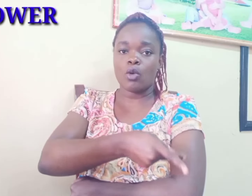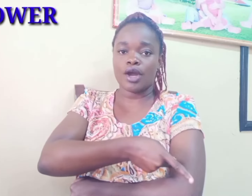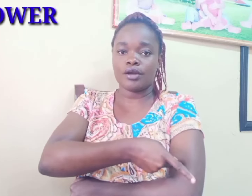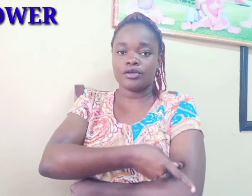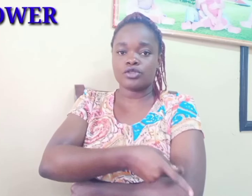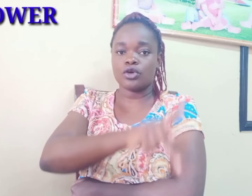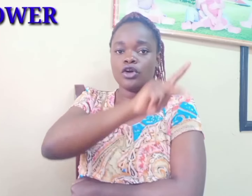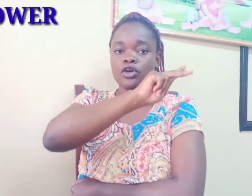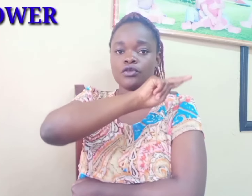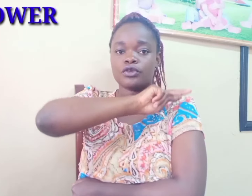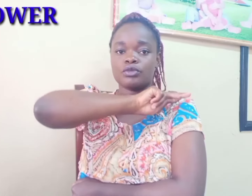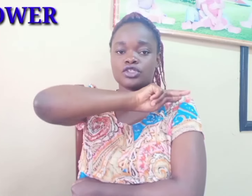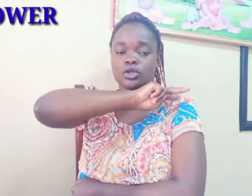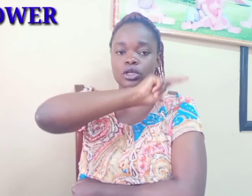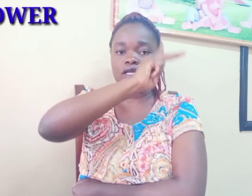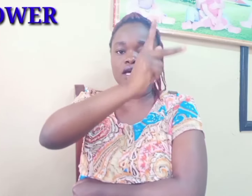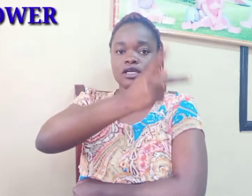Power. So, from the shoulder.